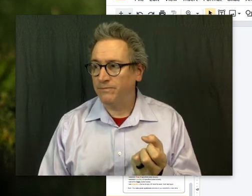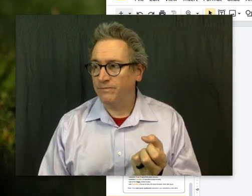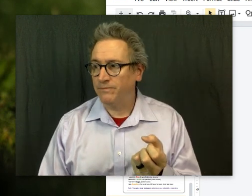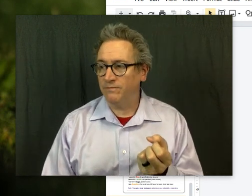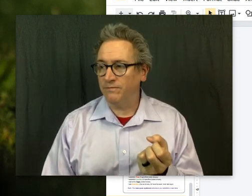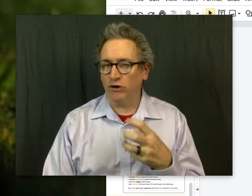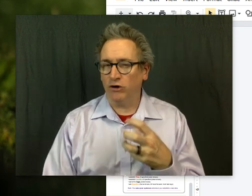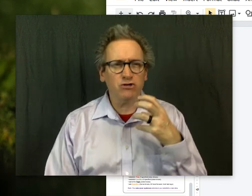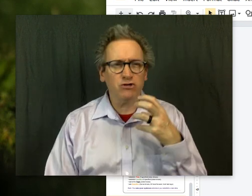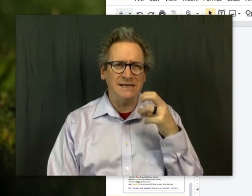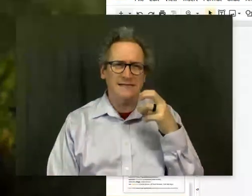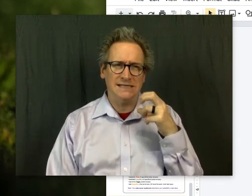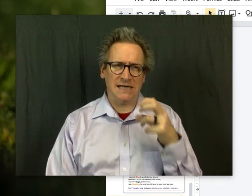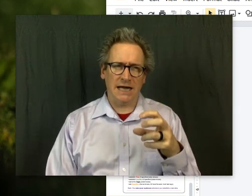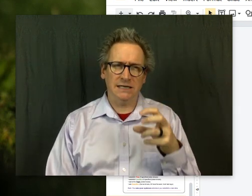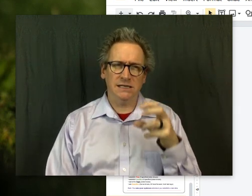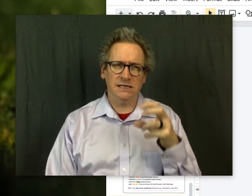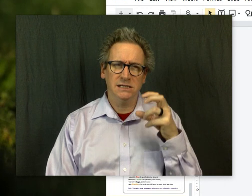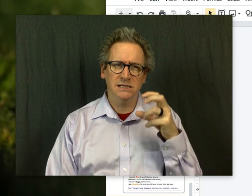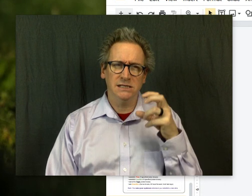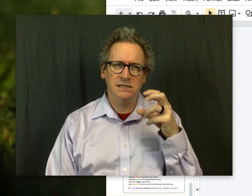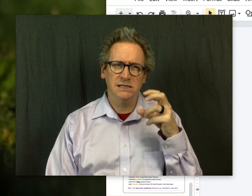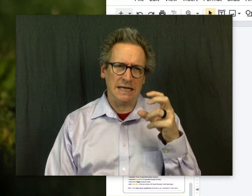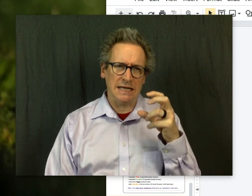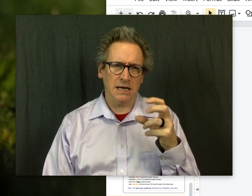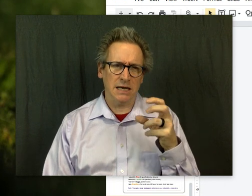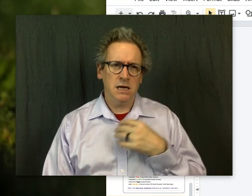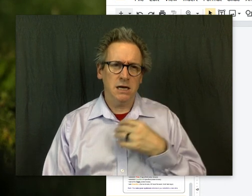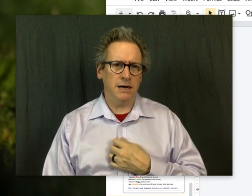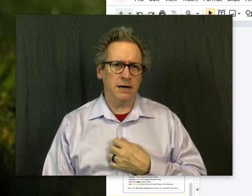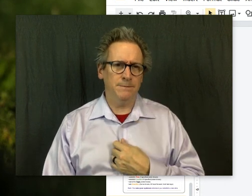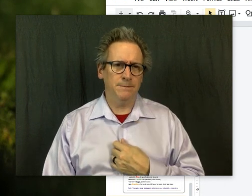if you're having trouble memorizing signs like that,